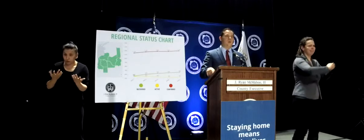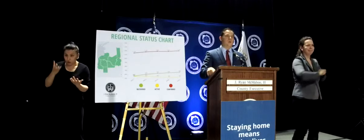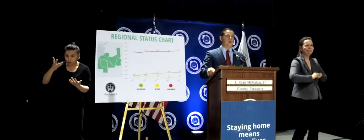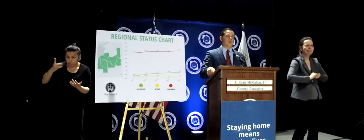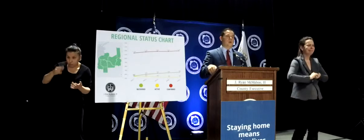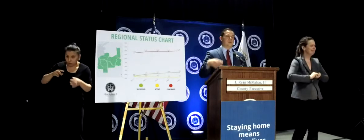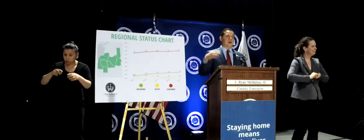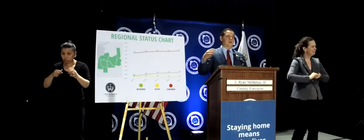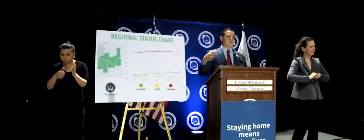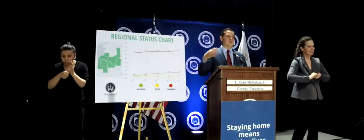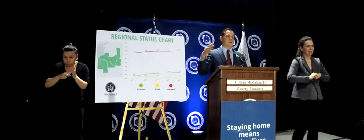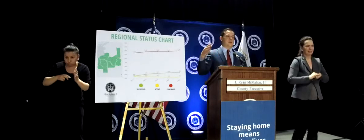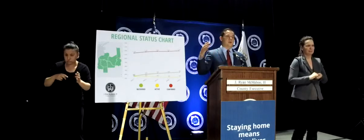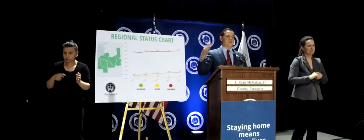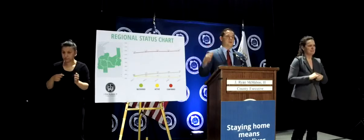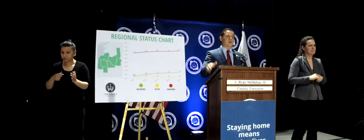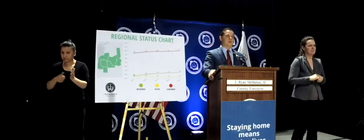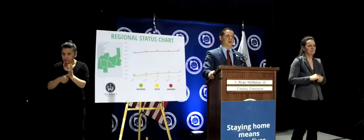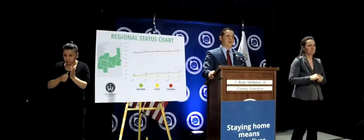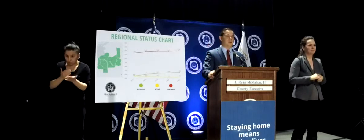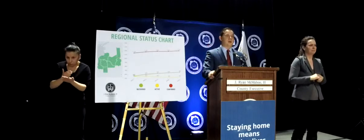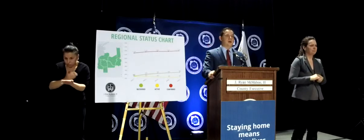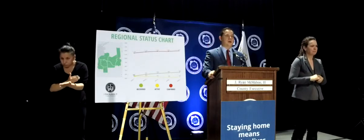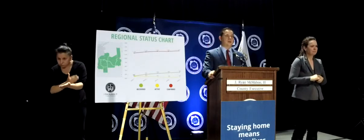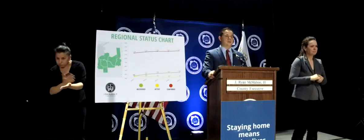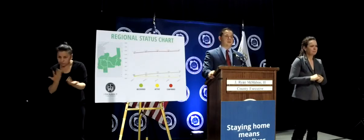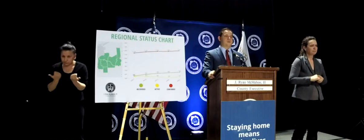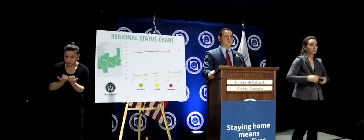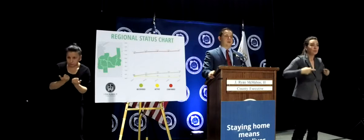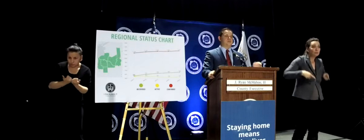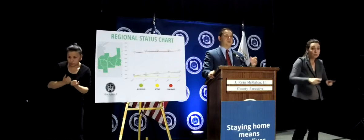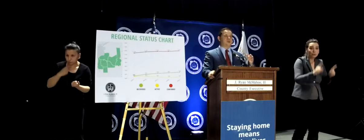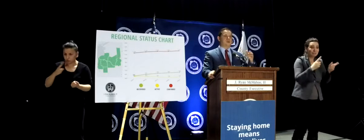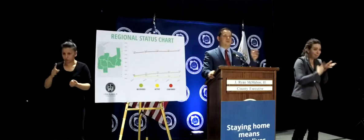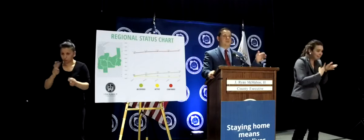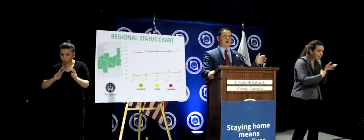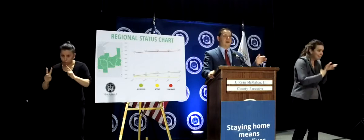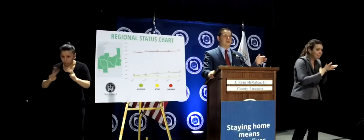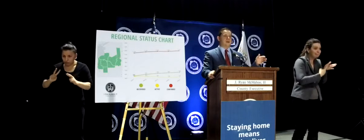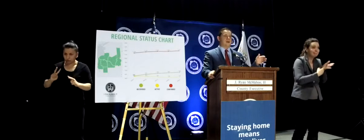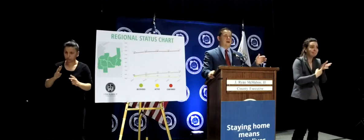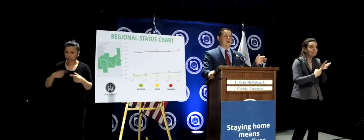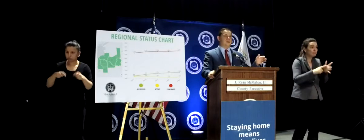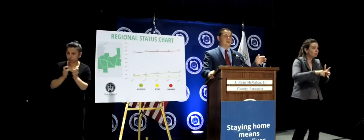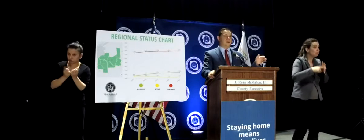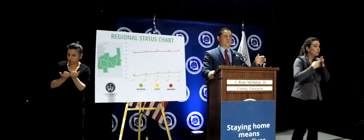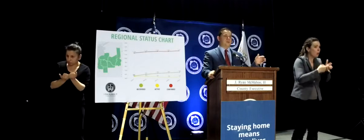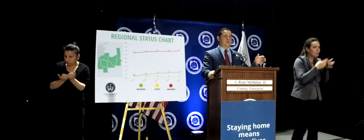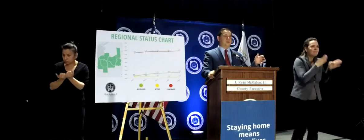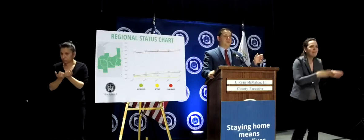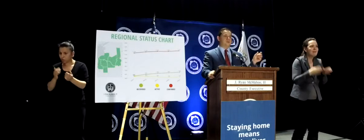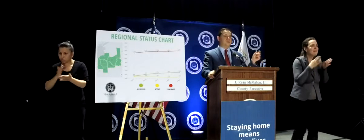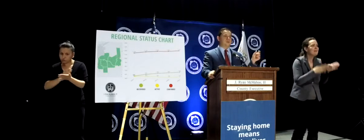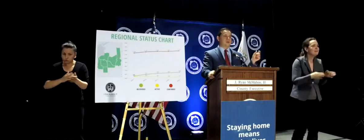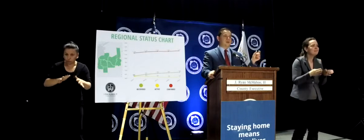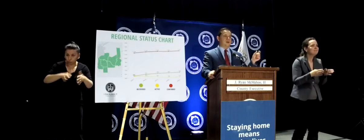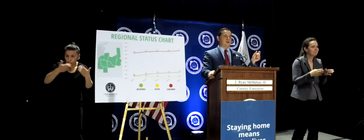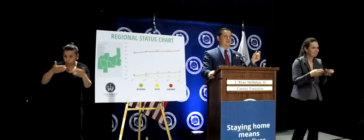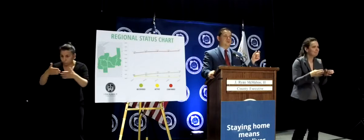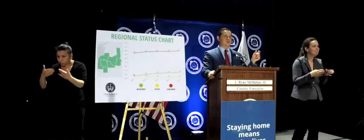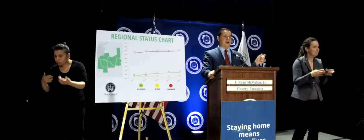the who, what that looks like in that restart plan is different. That's being driven by our ability